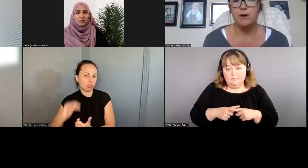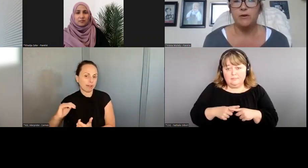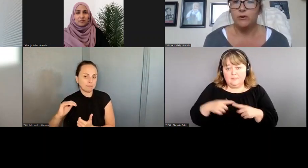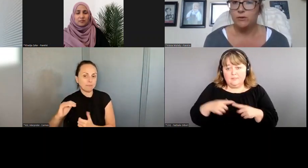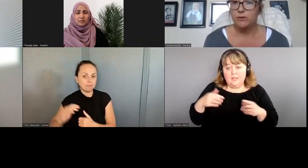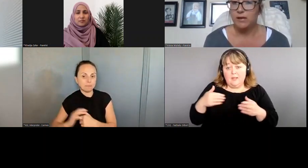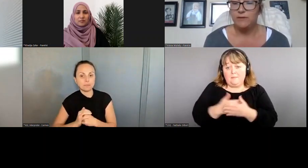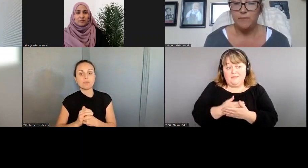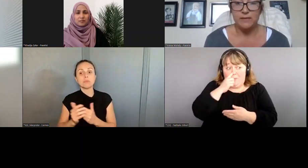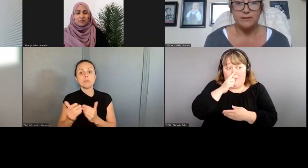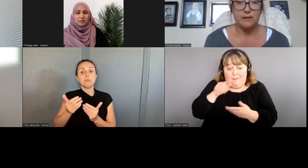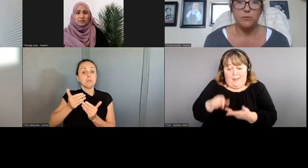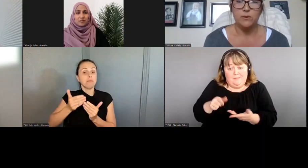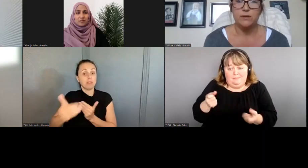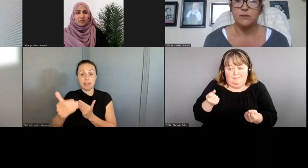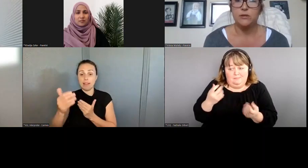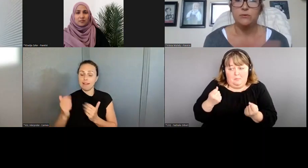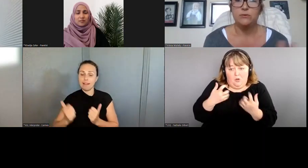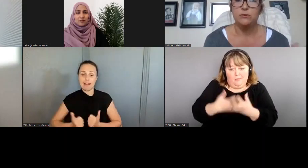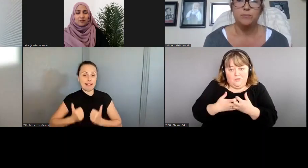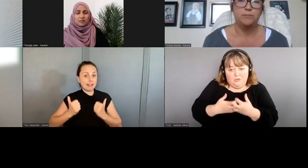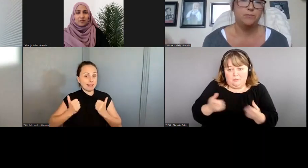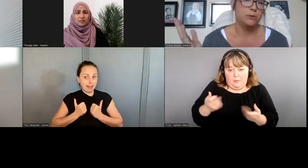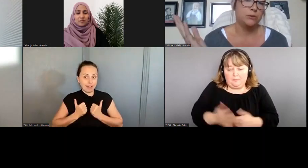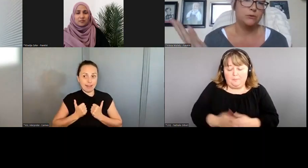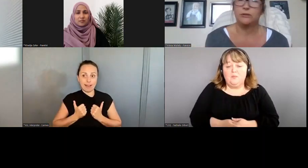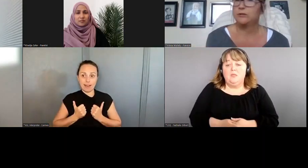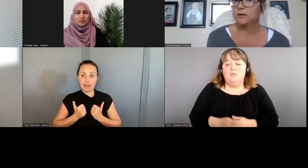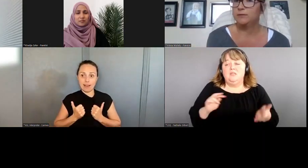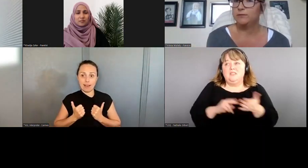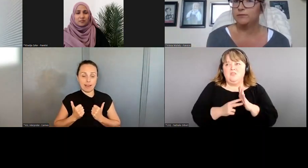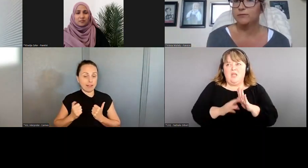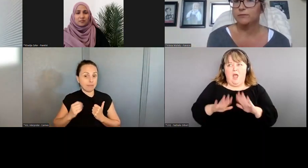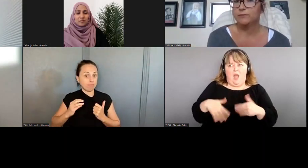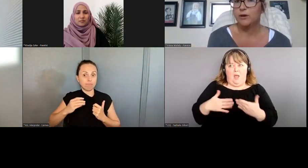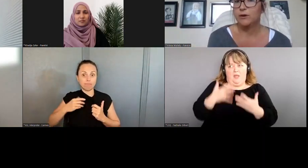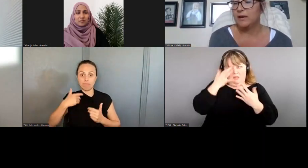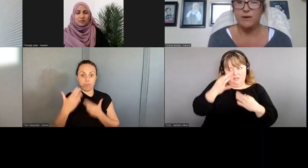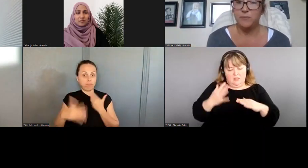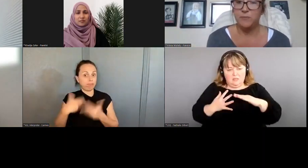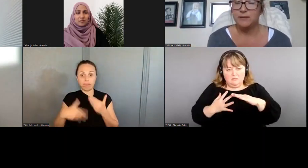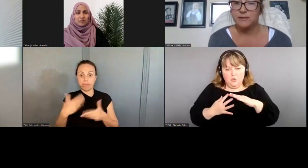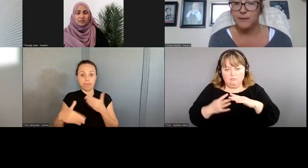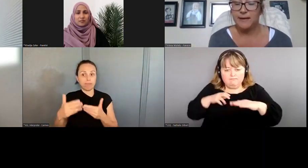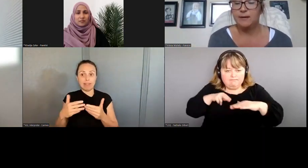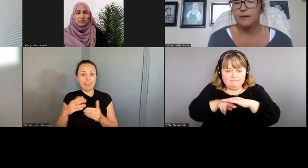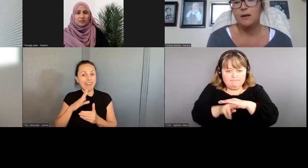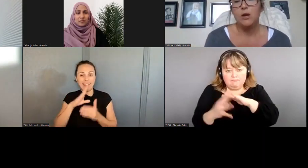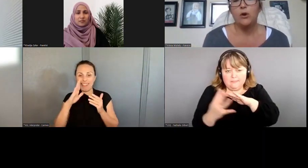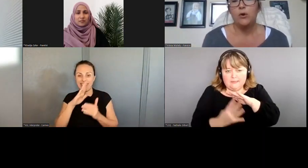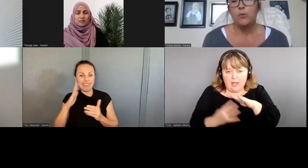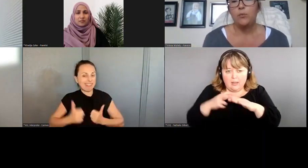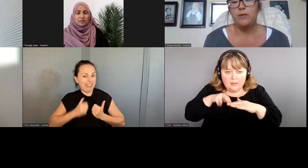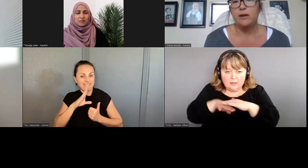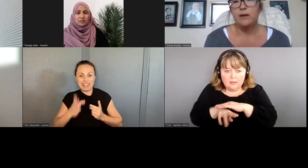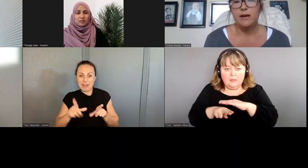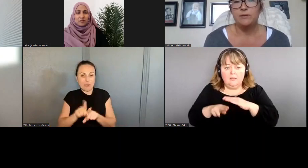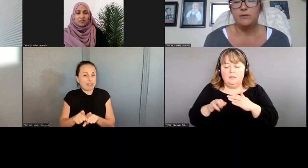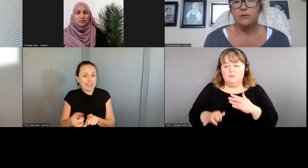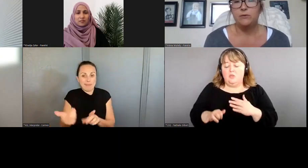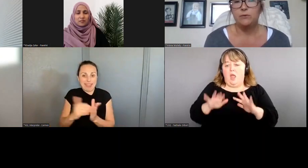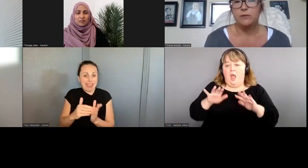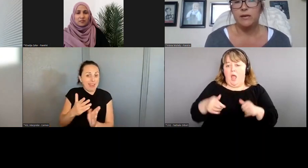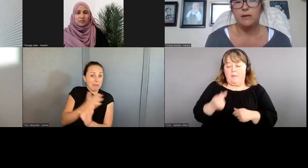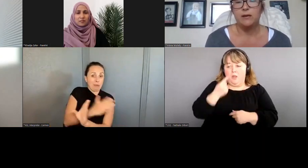From there on, our life basically was a huge bulldozer of our life never being the same again. We then